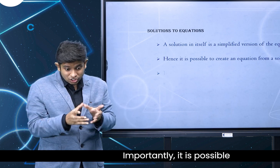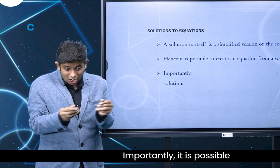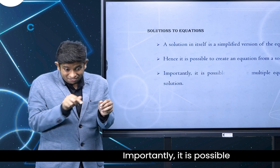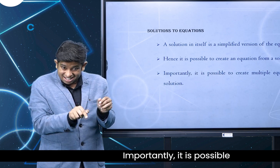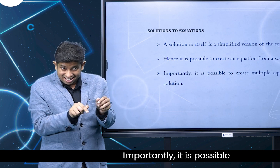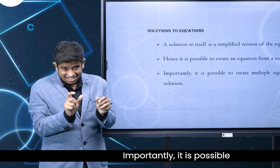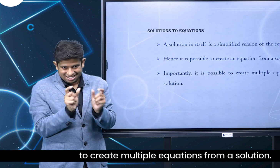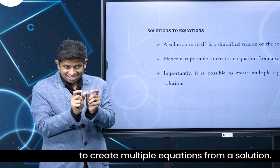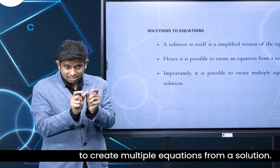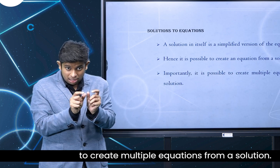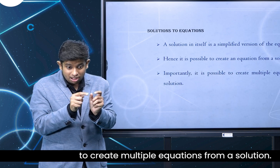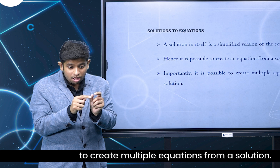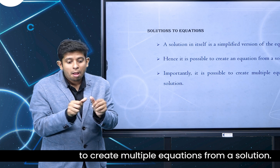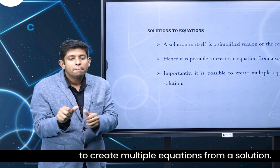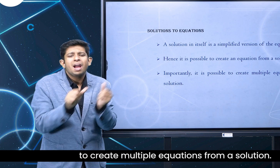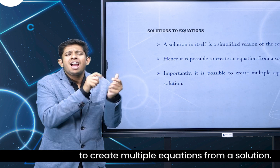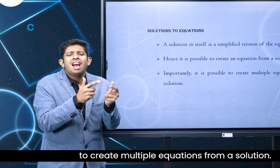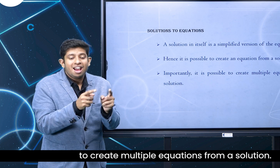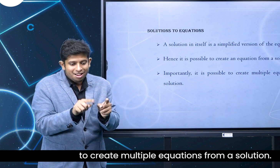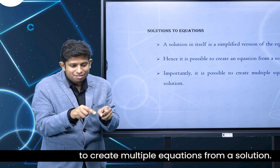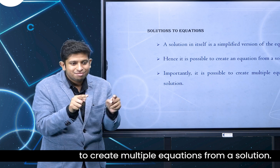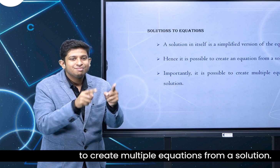Importantly, it is possible to create multiple equations from a solution.